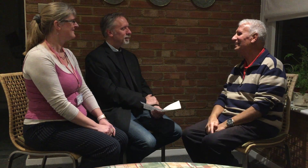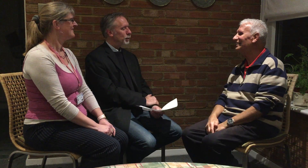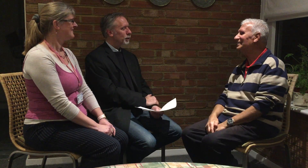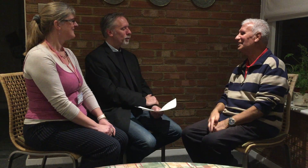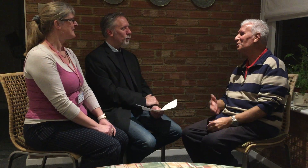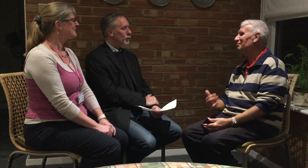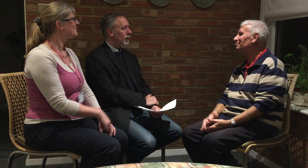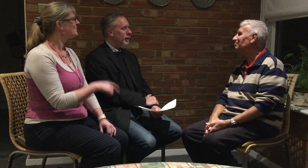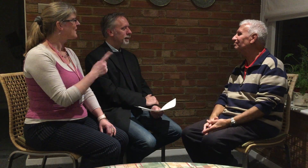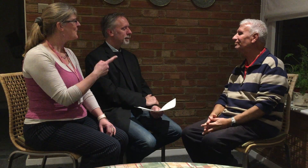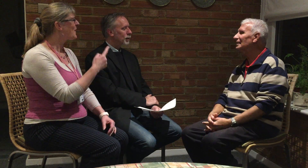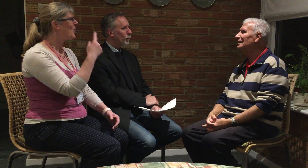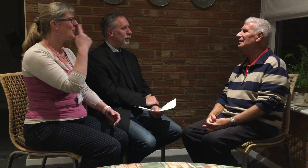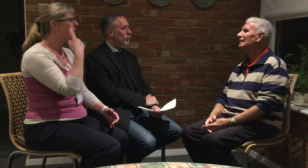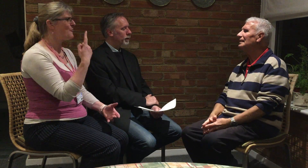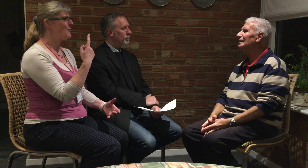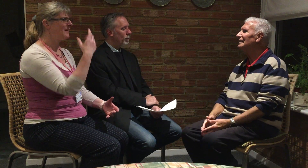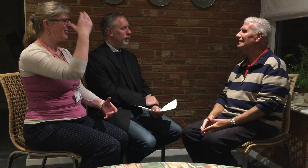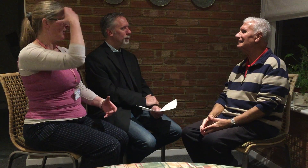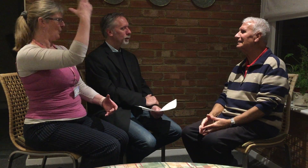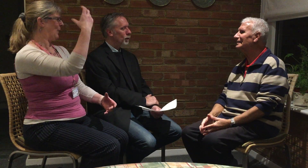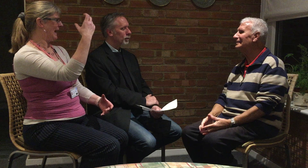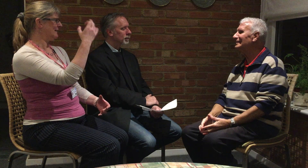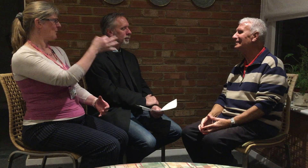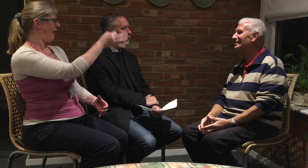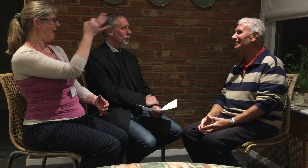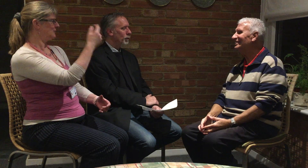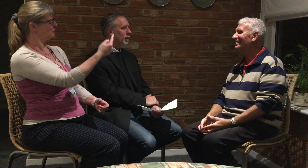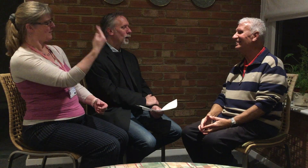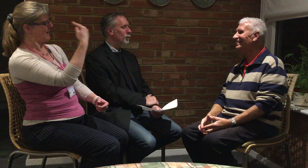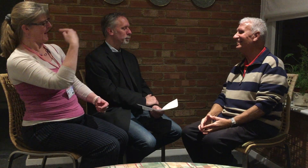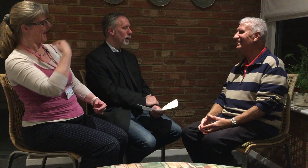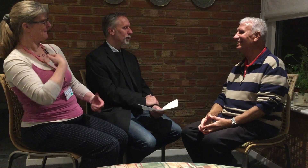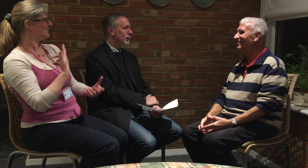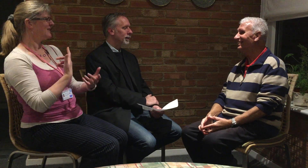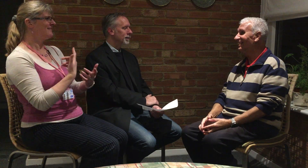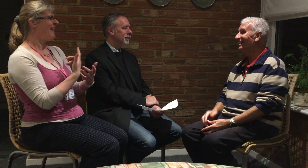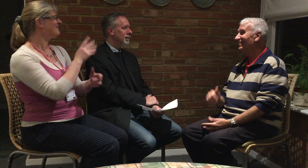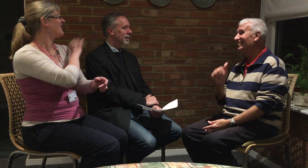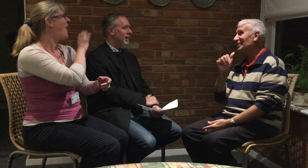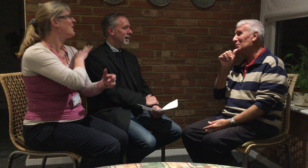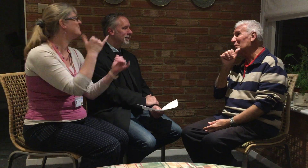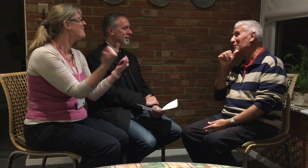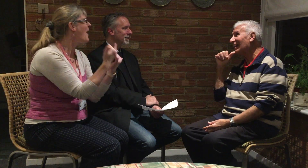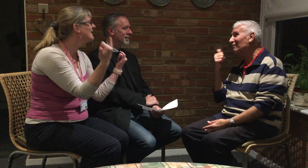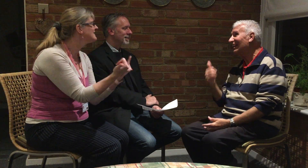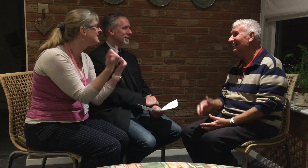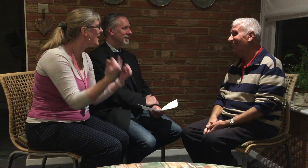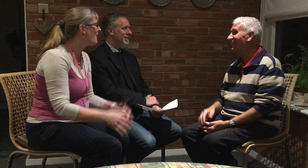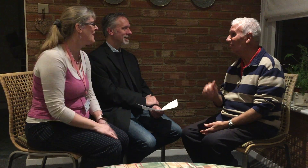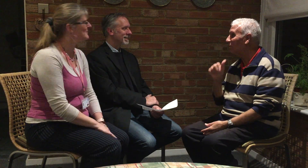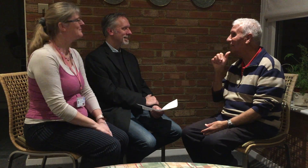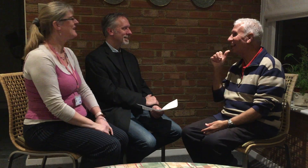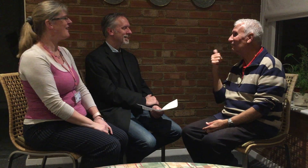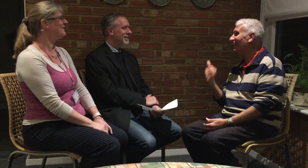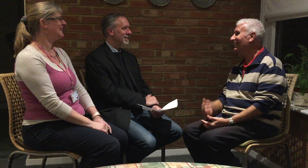You would have thought at least the Queen would invite you along to a garden party. Oh, that would have been